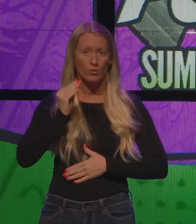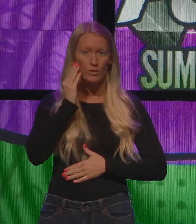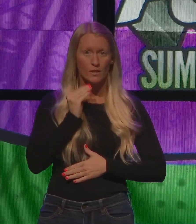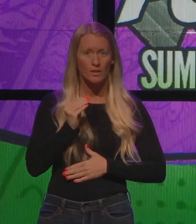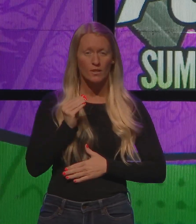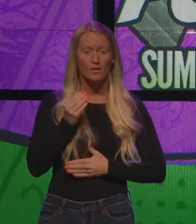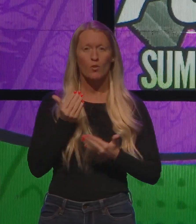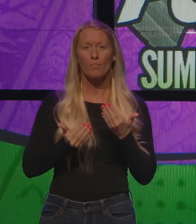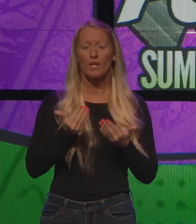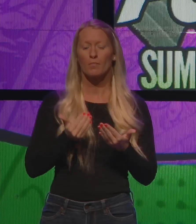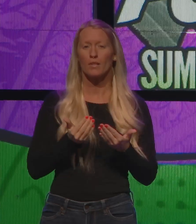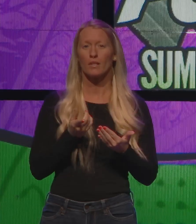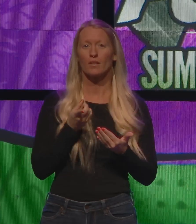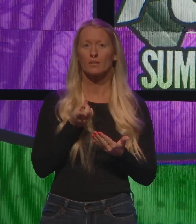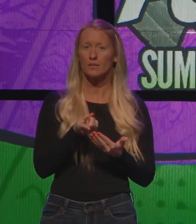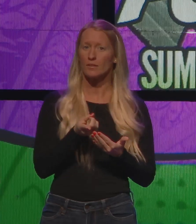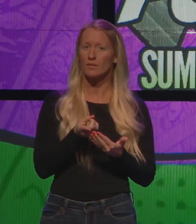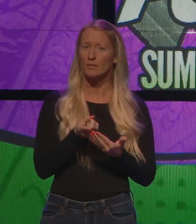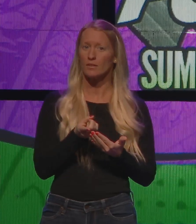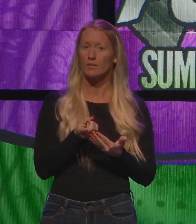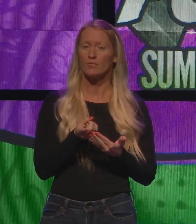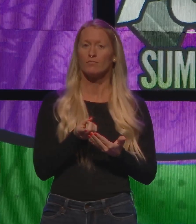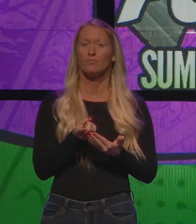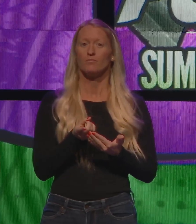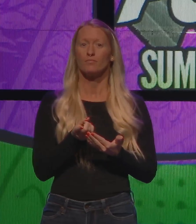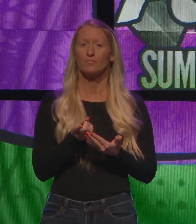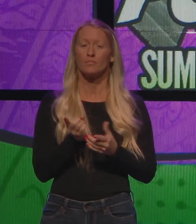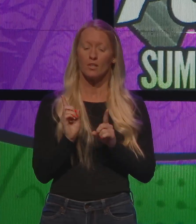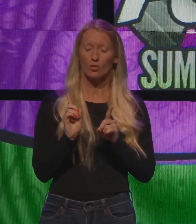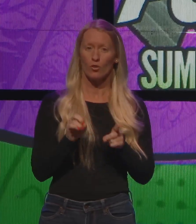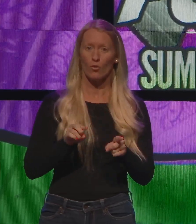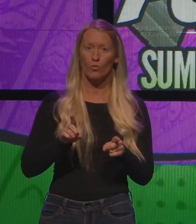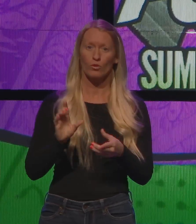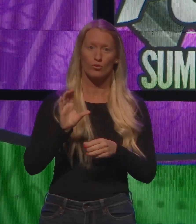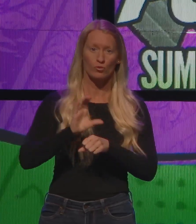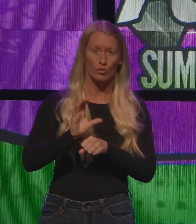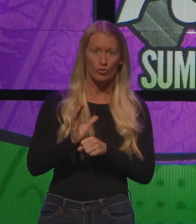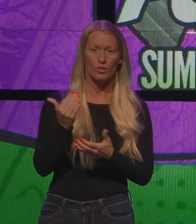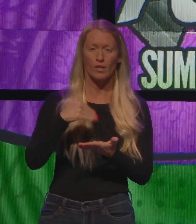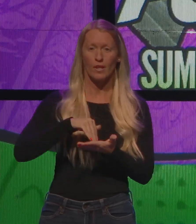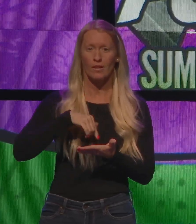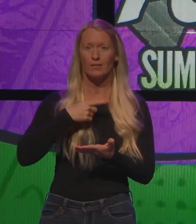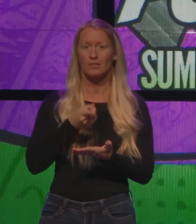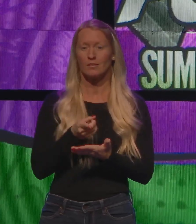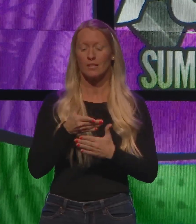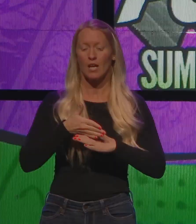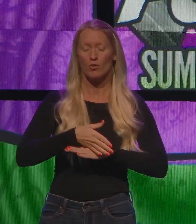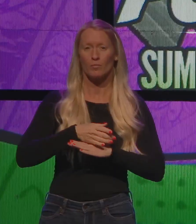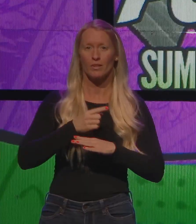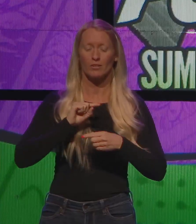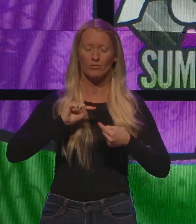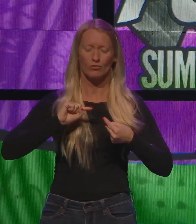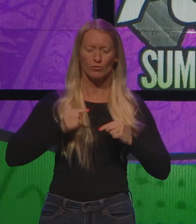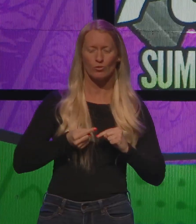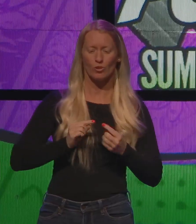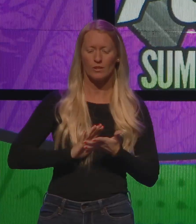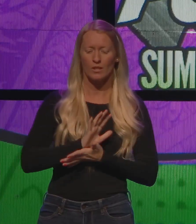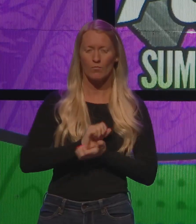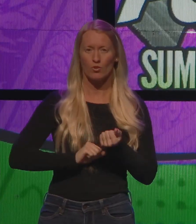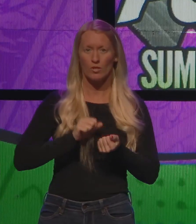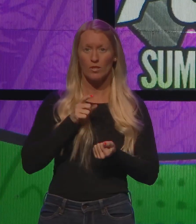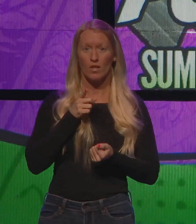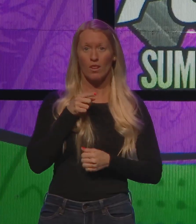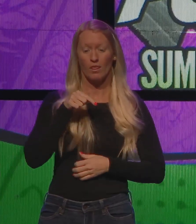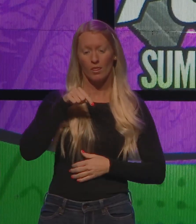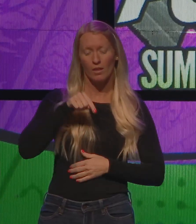Maybe you're stepping back into church after being incredibly hurt or damaged by some of these very messages.